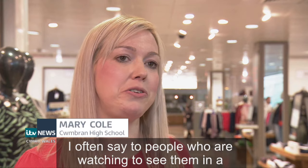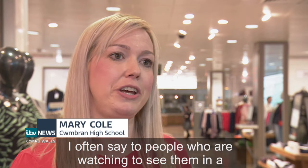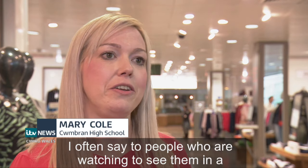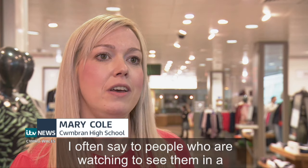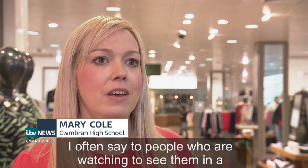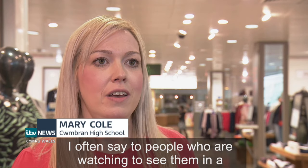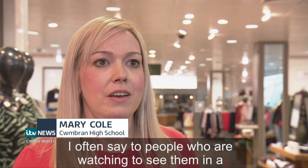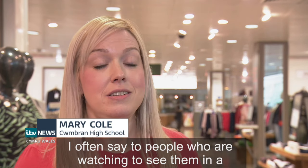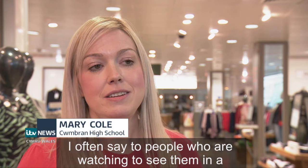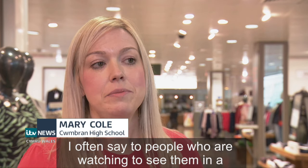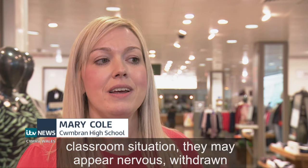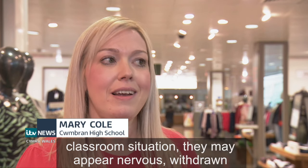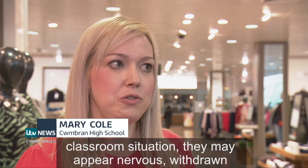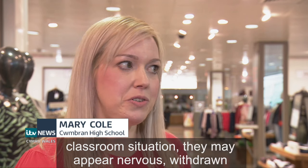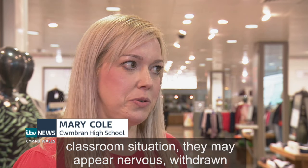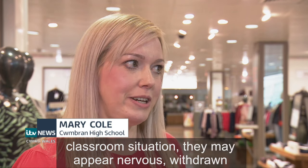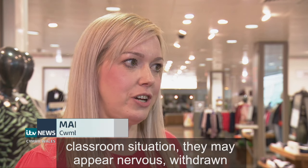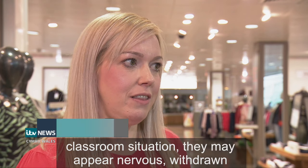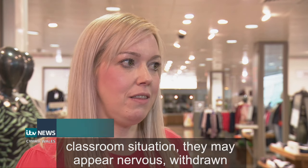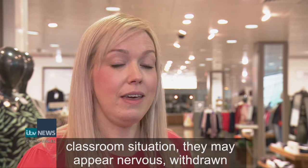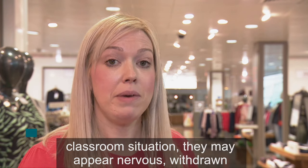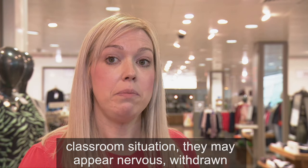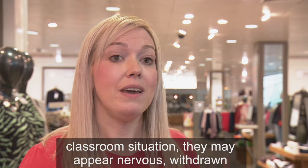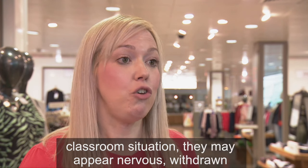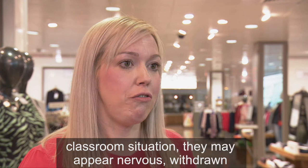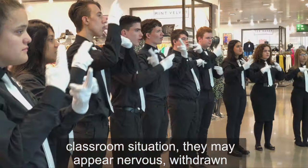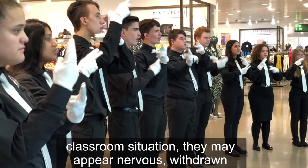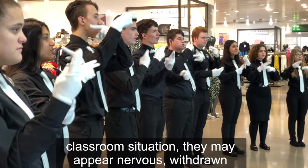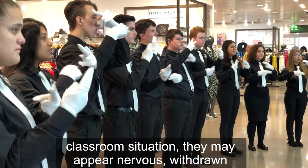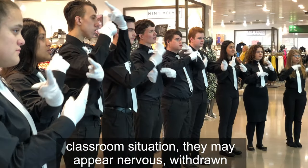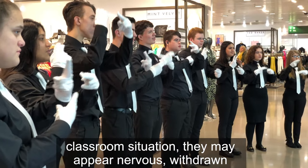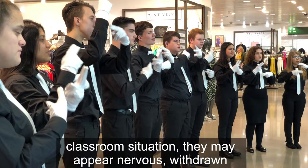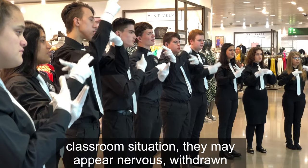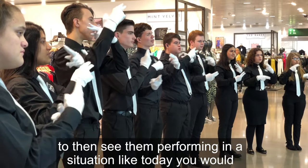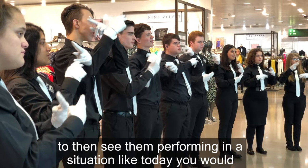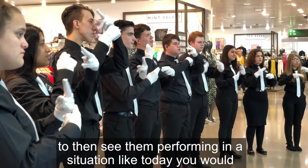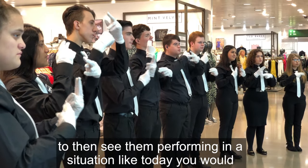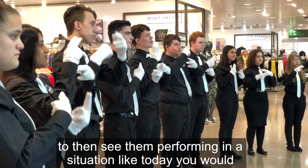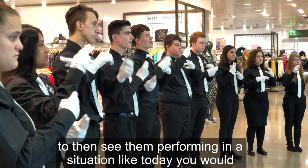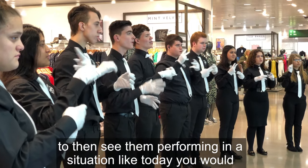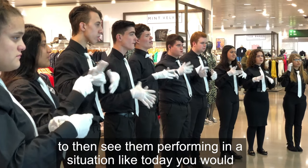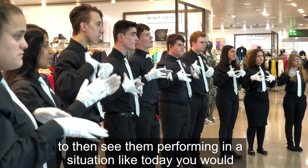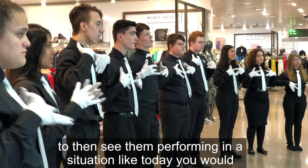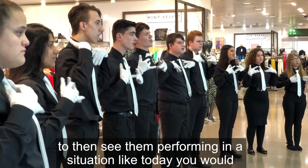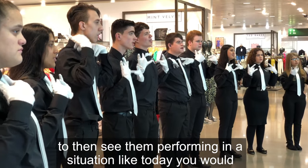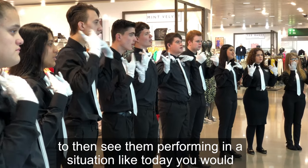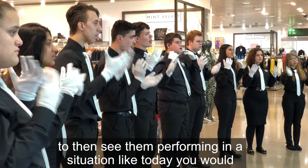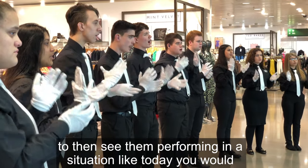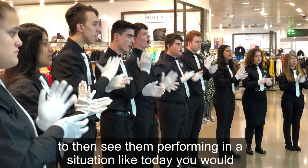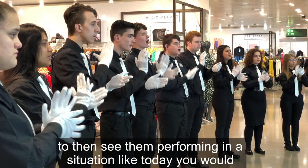I see them in a classroom situation, they may appear nervous, withdrawn, to then see them performing in a